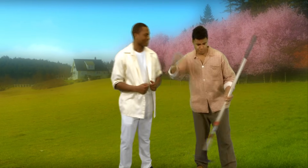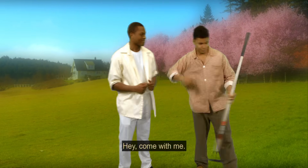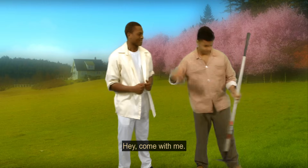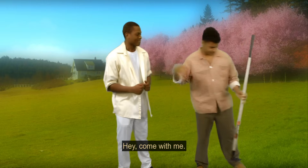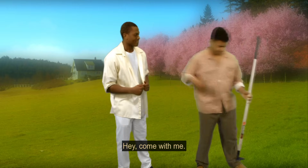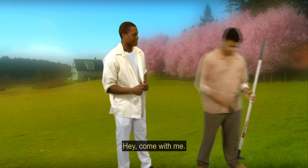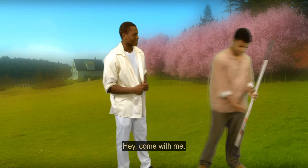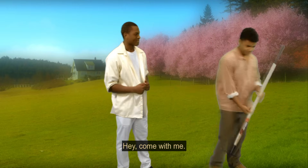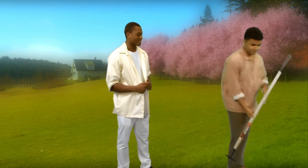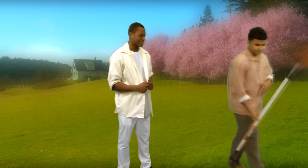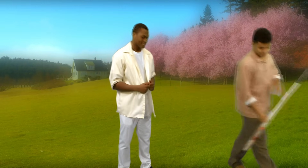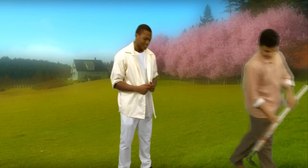Hey, come with me.